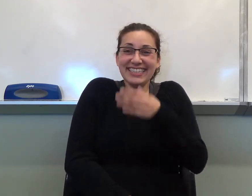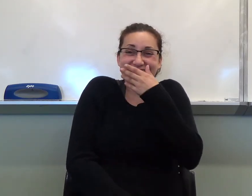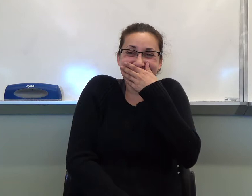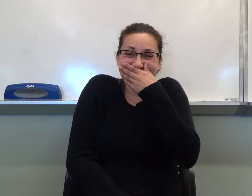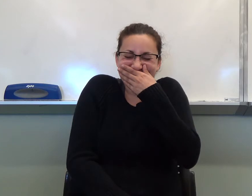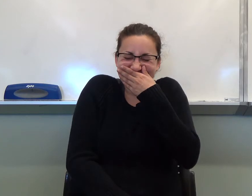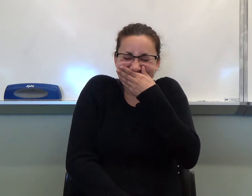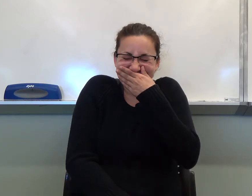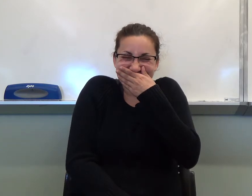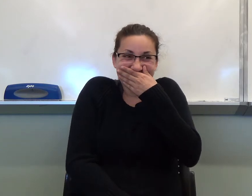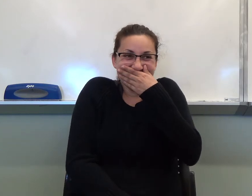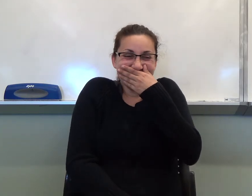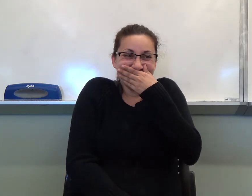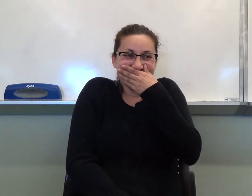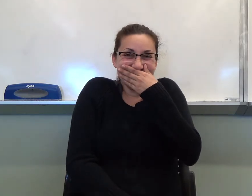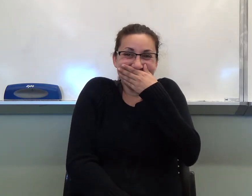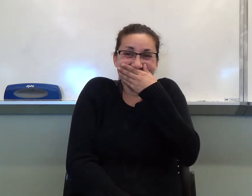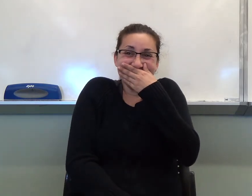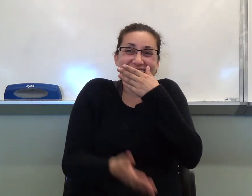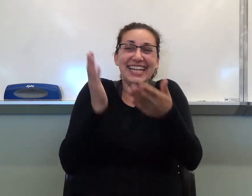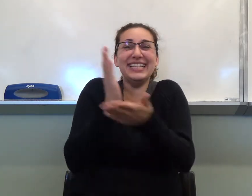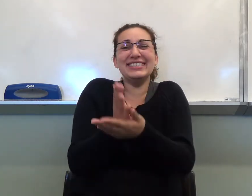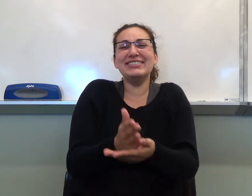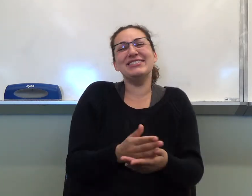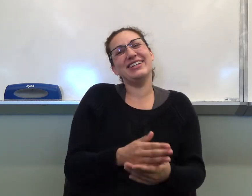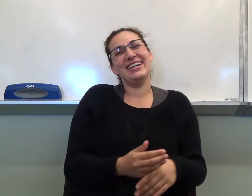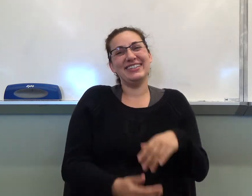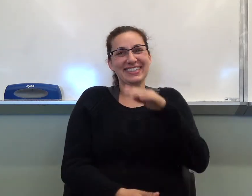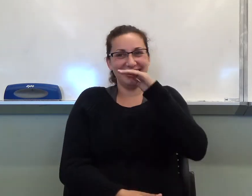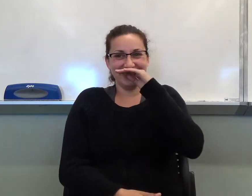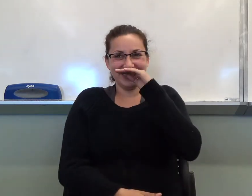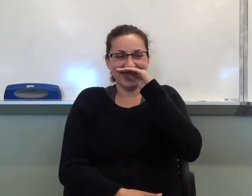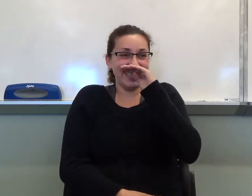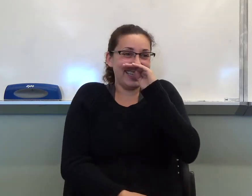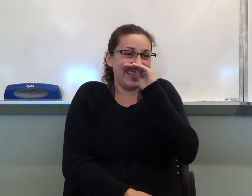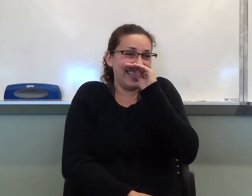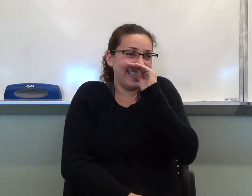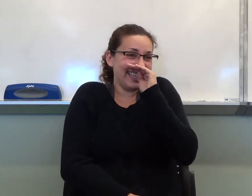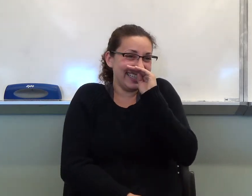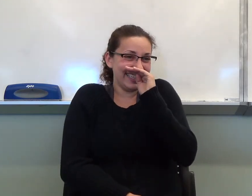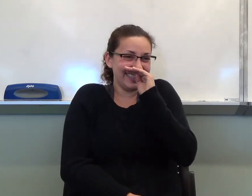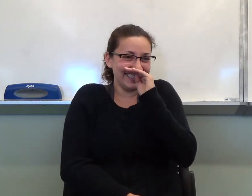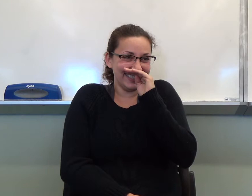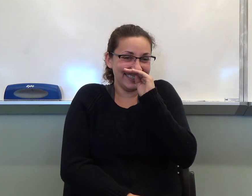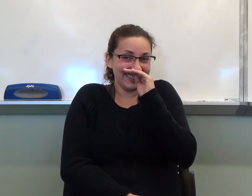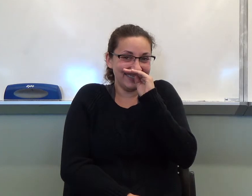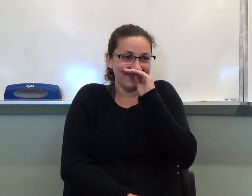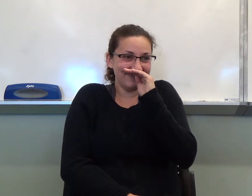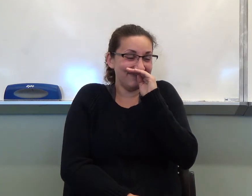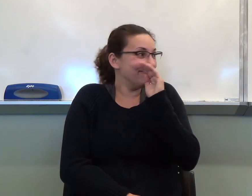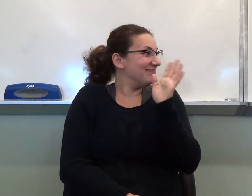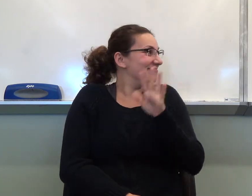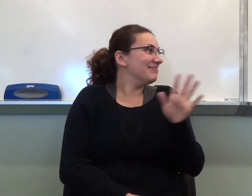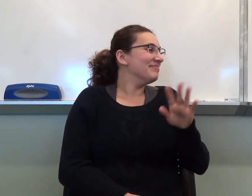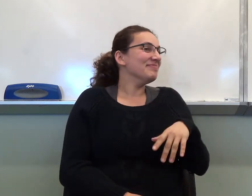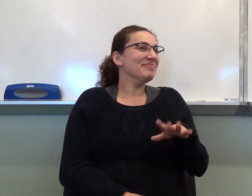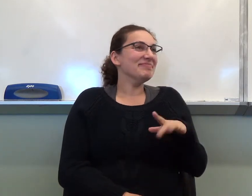that would be on your left-hand side. This system is called the Fahrenheit temperature system. It's what we're used to. If you went over to